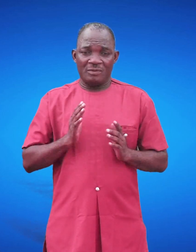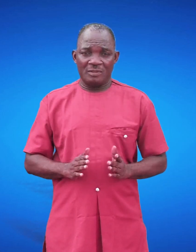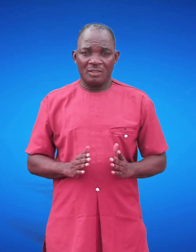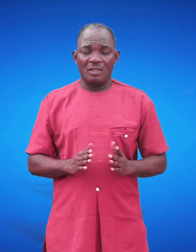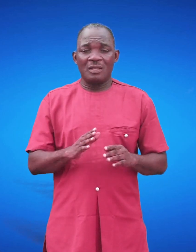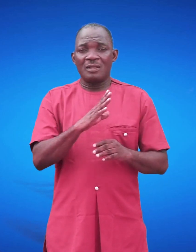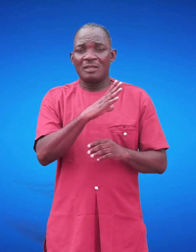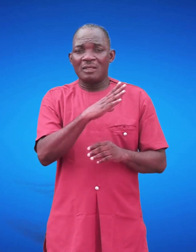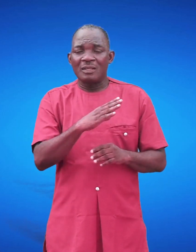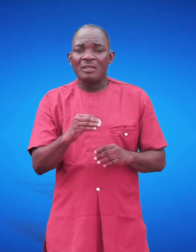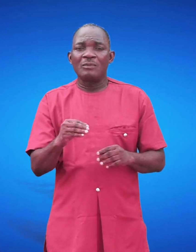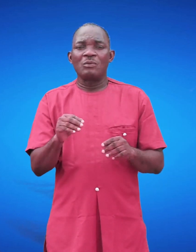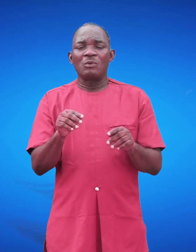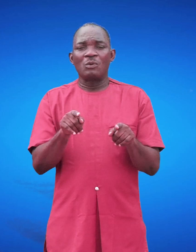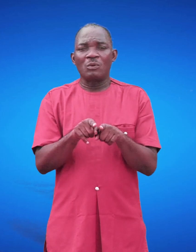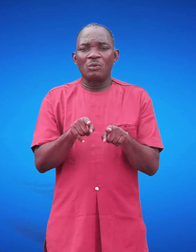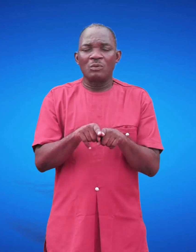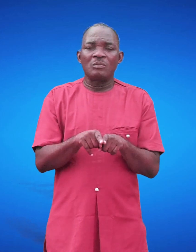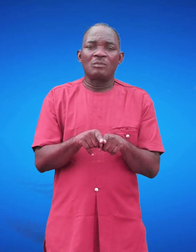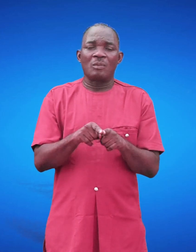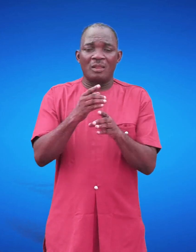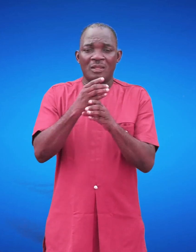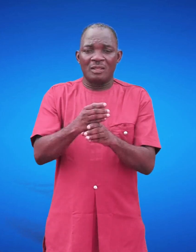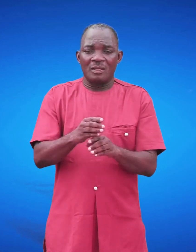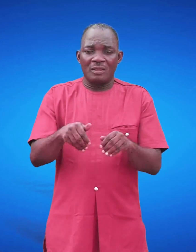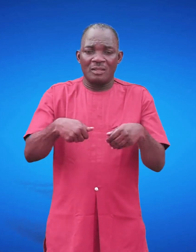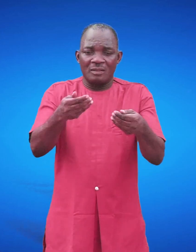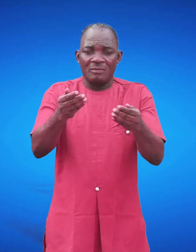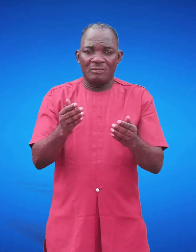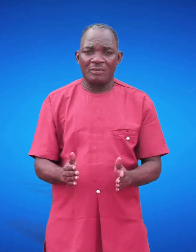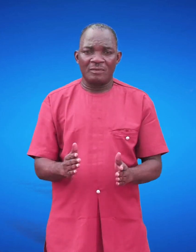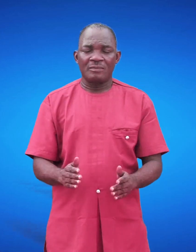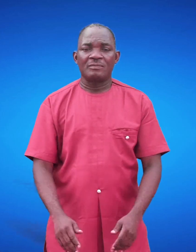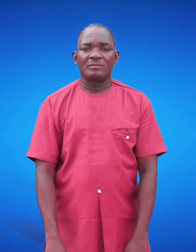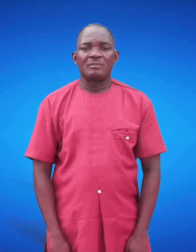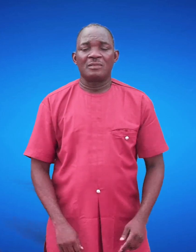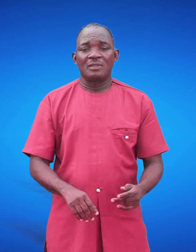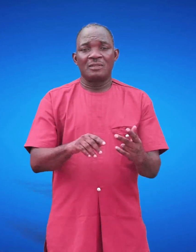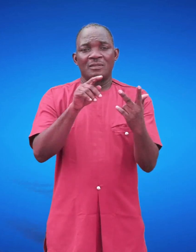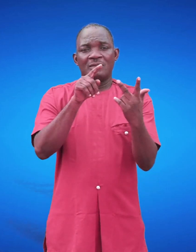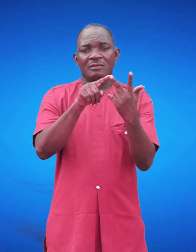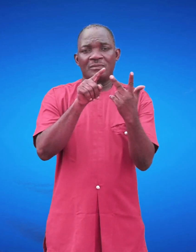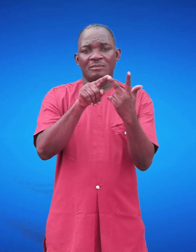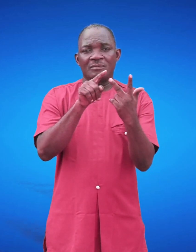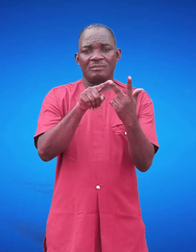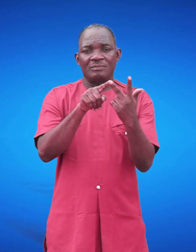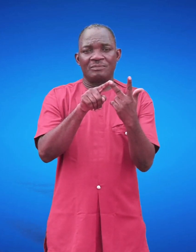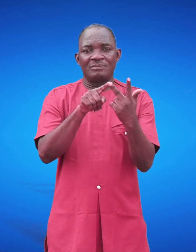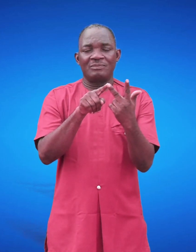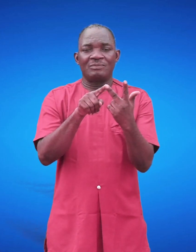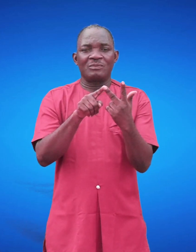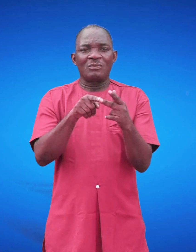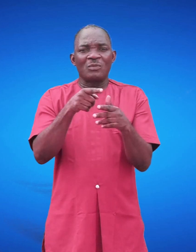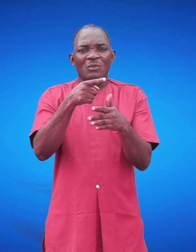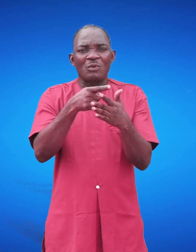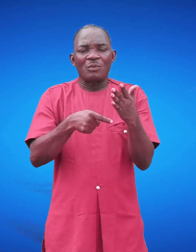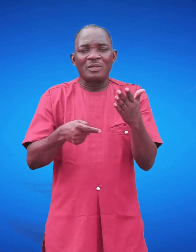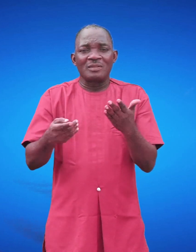and or caregiver. 3. What service